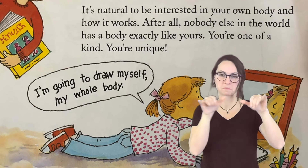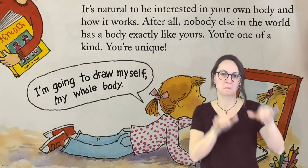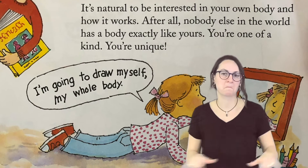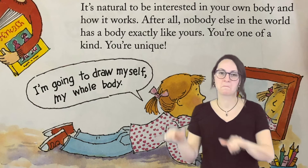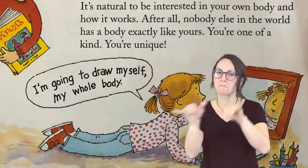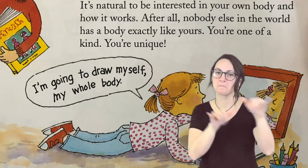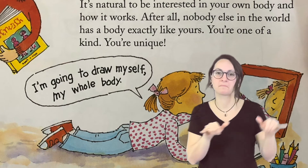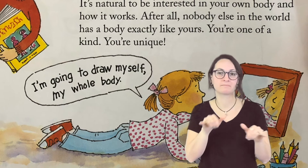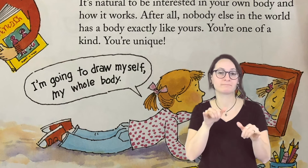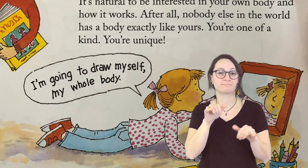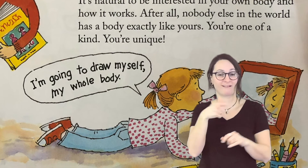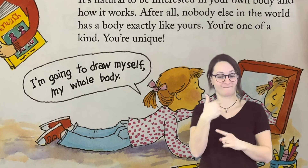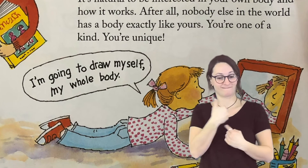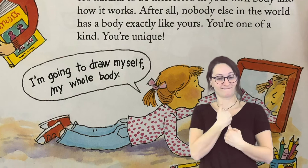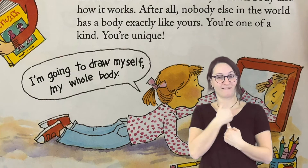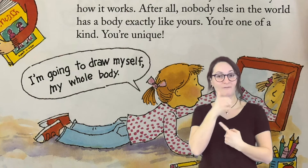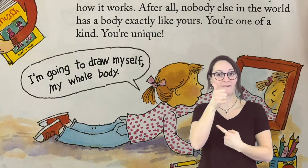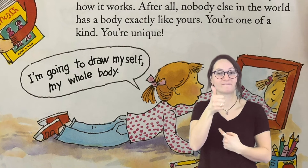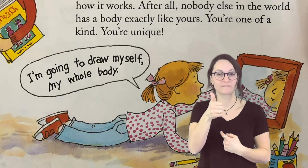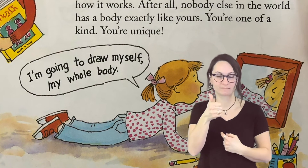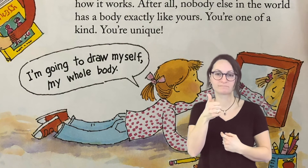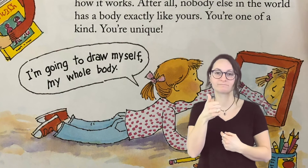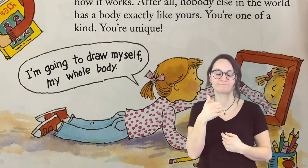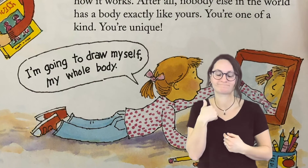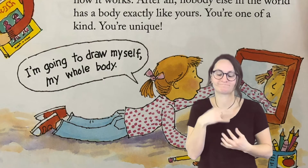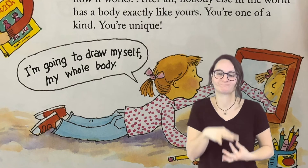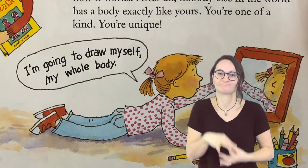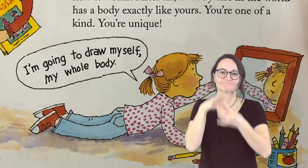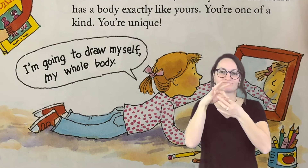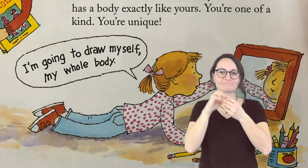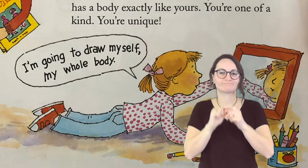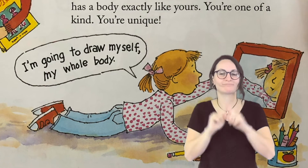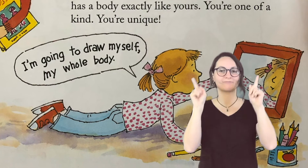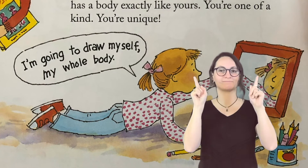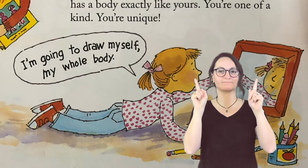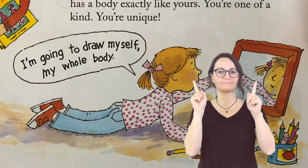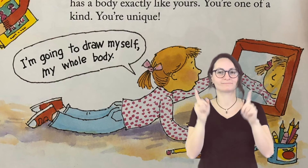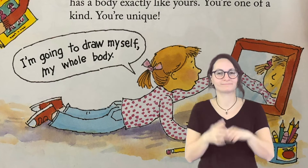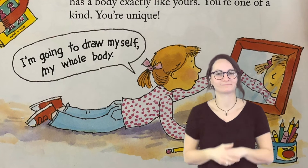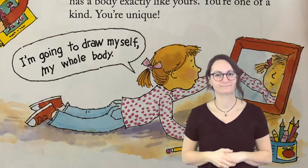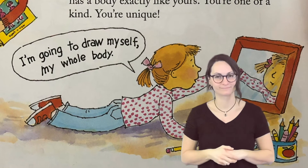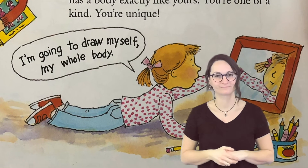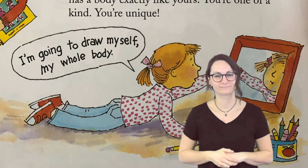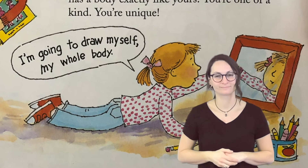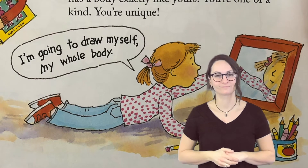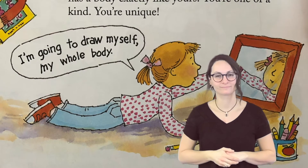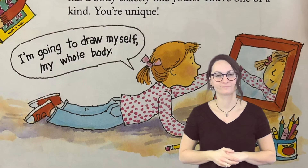body exactly like yours. You're one of a kind. You're unique.